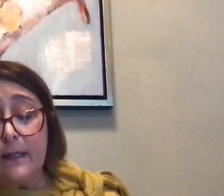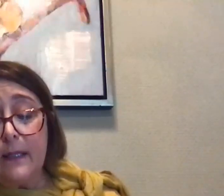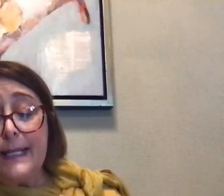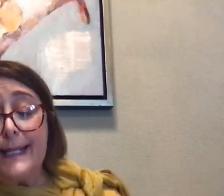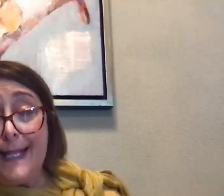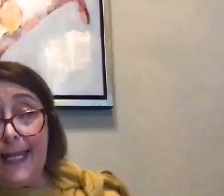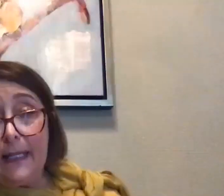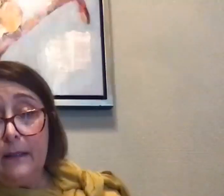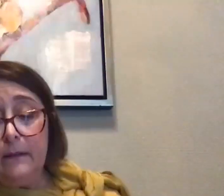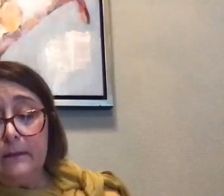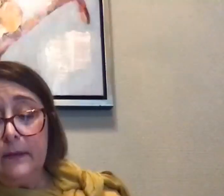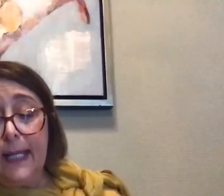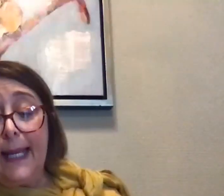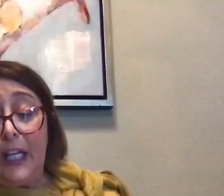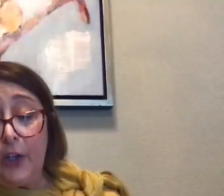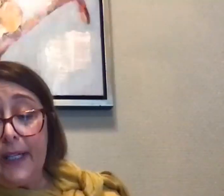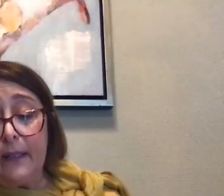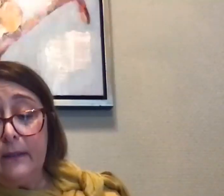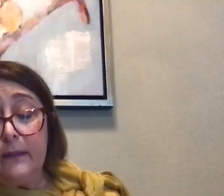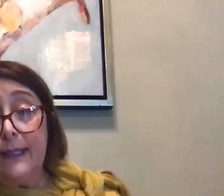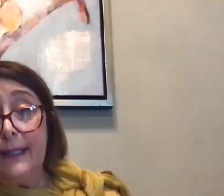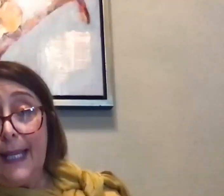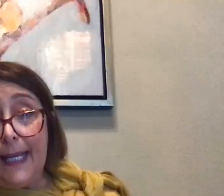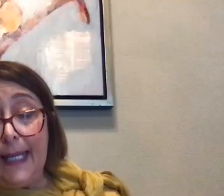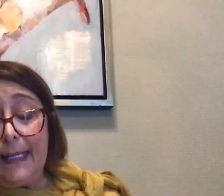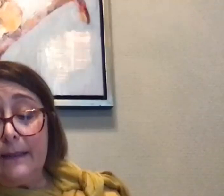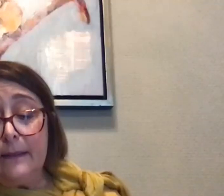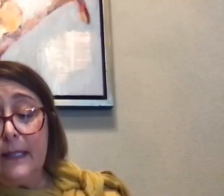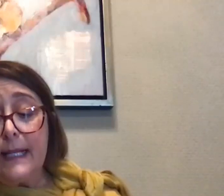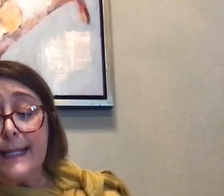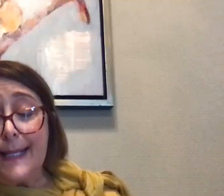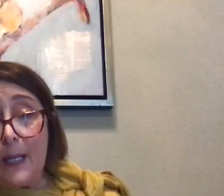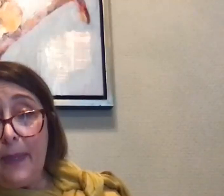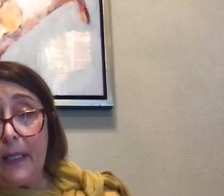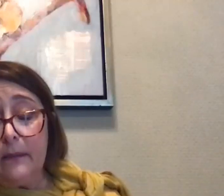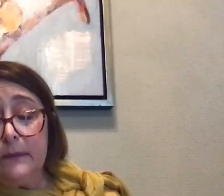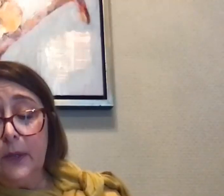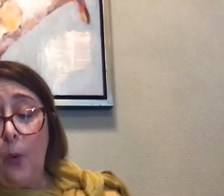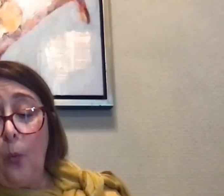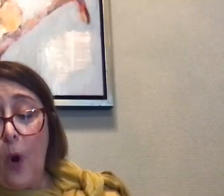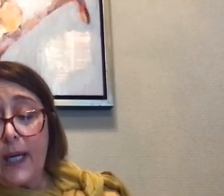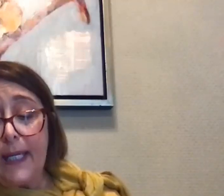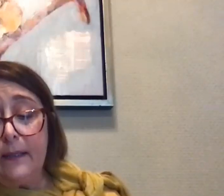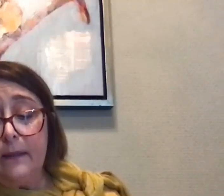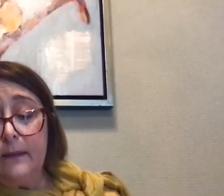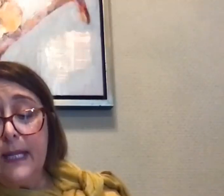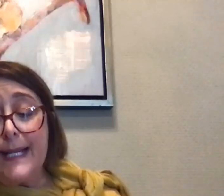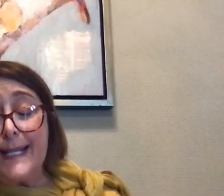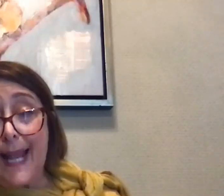tasks, seeing, hearing, eating, sleeping,